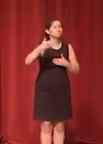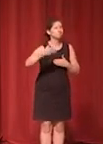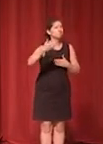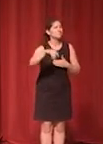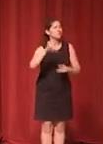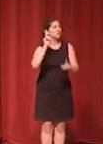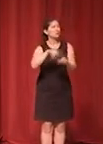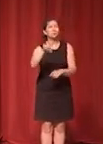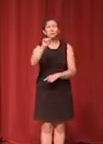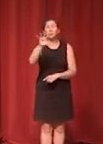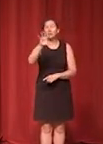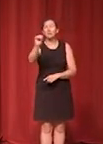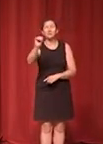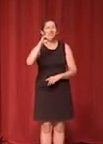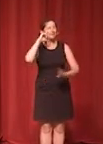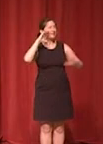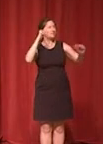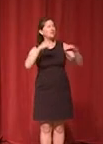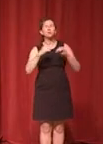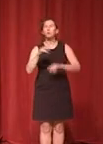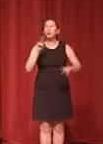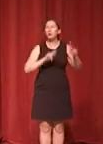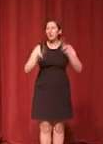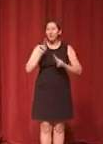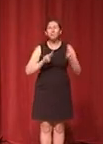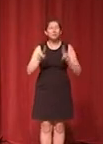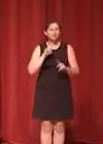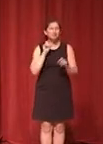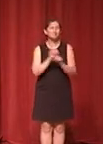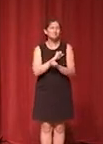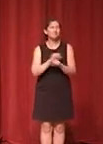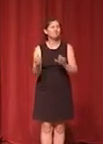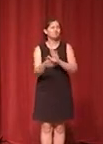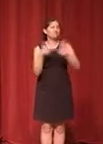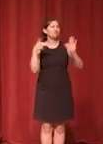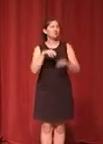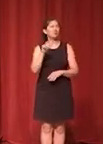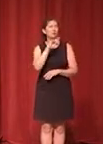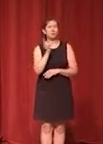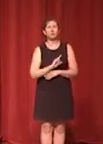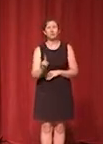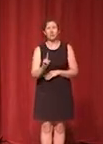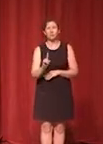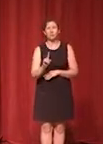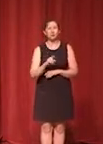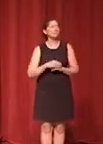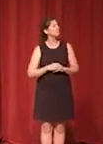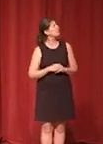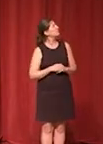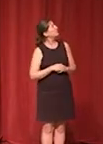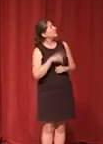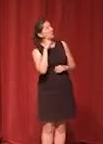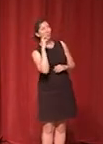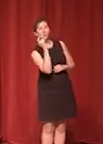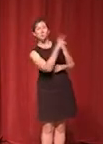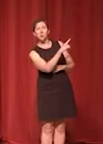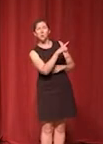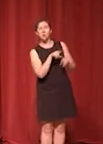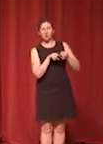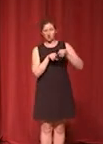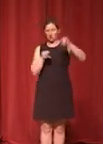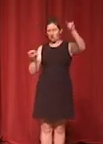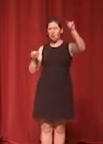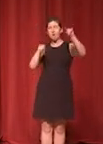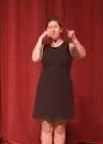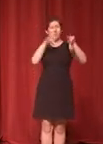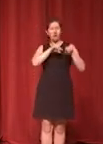develop dementia due to Alzheimer's disease. And part of why this is happening is you can see by the black line, which shows